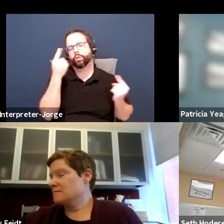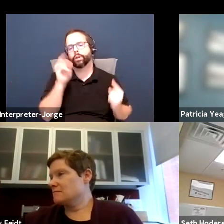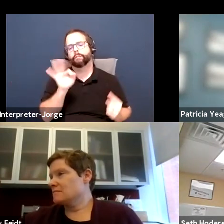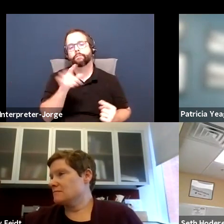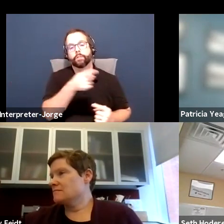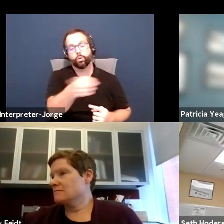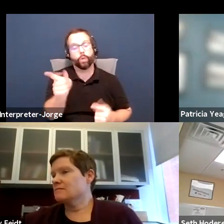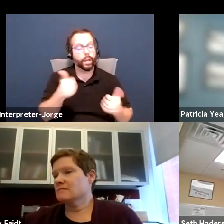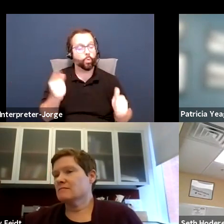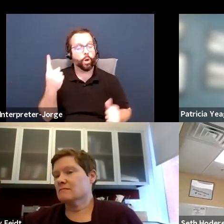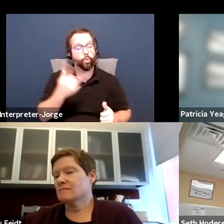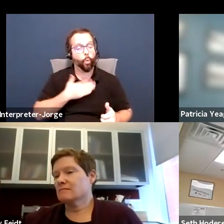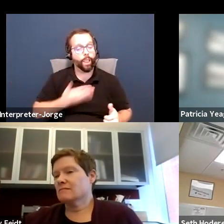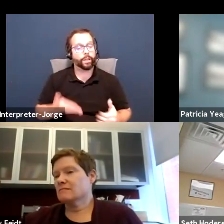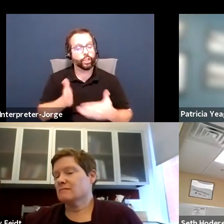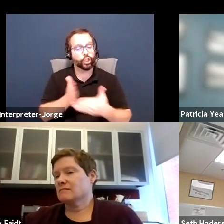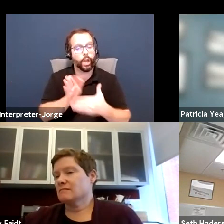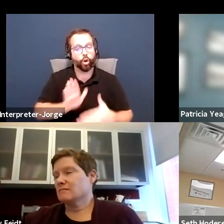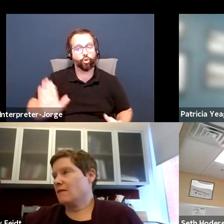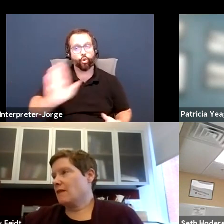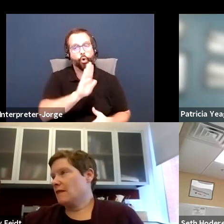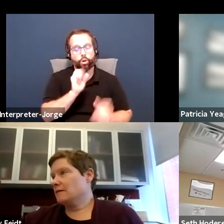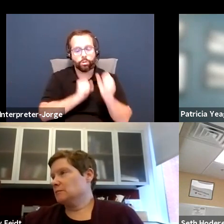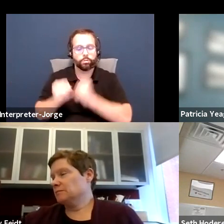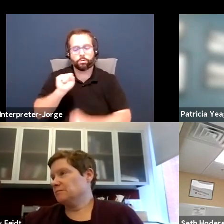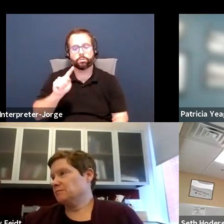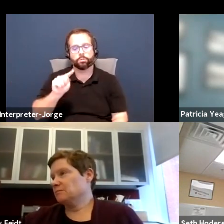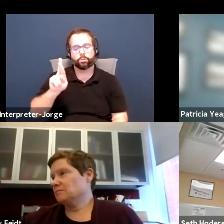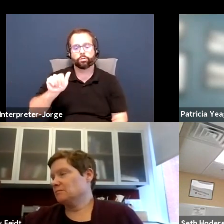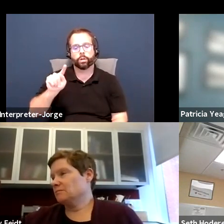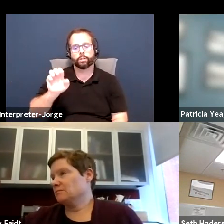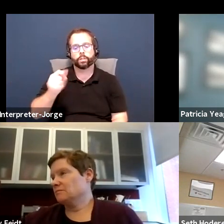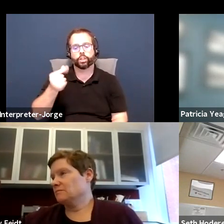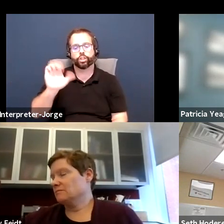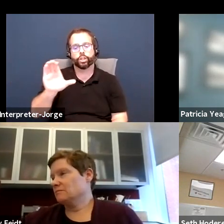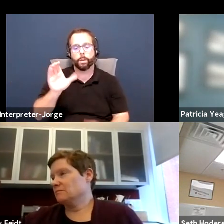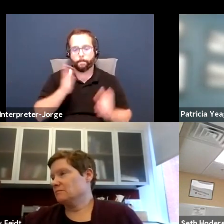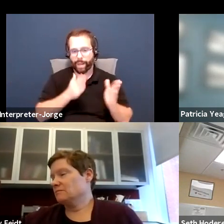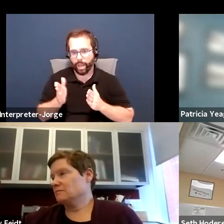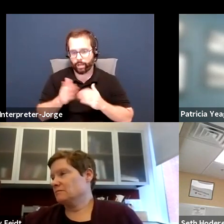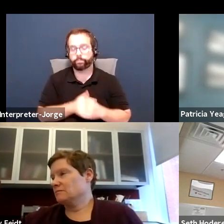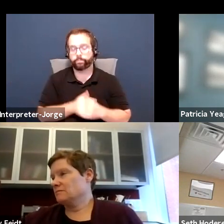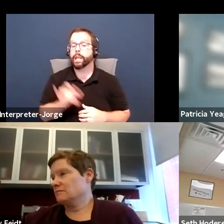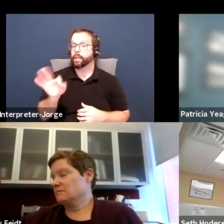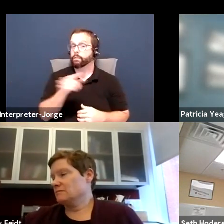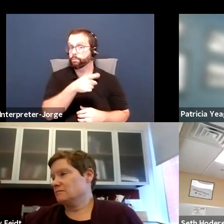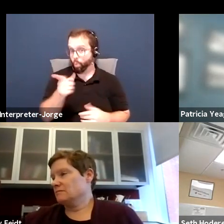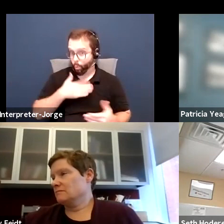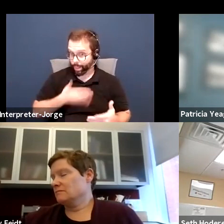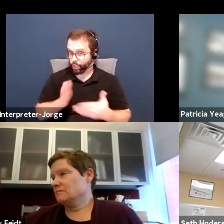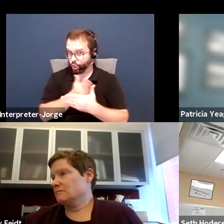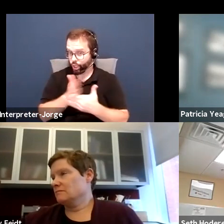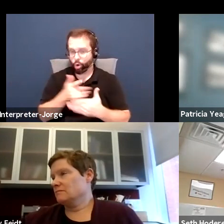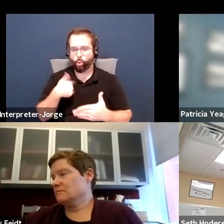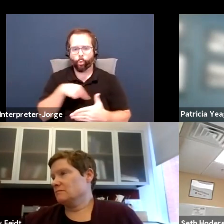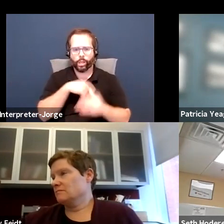plan. And if that is so, you know, we would be happy to post up with the